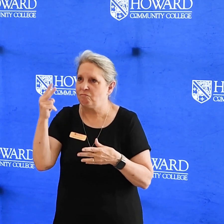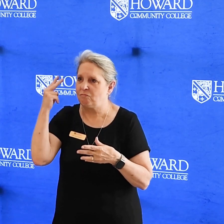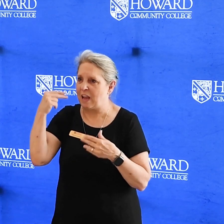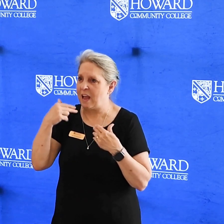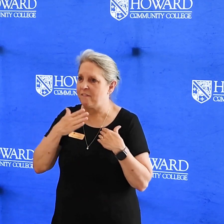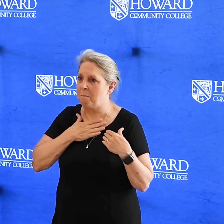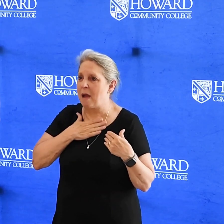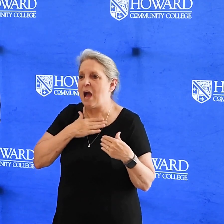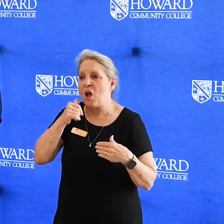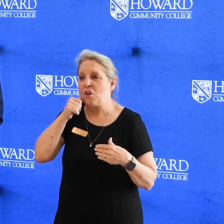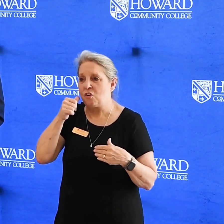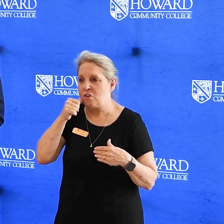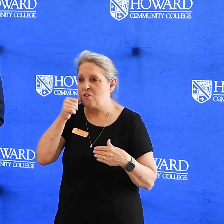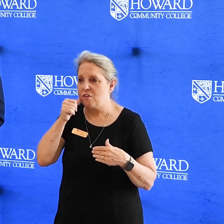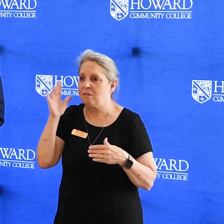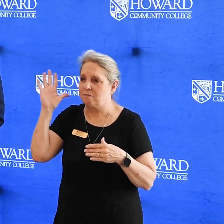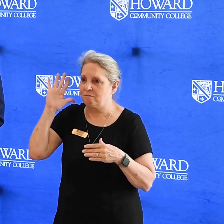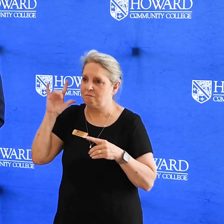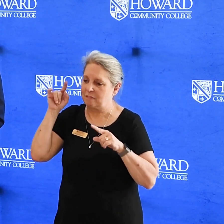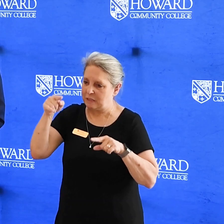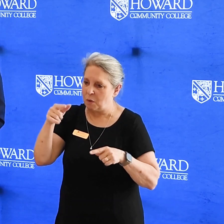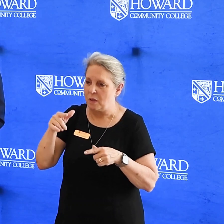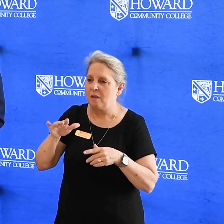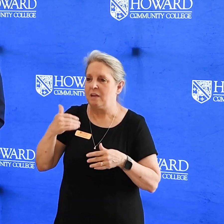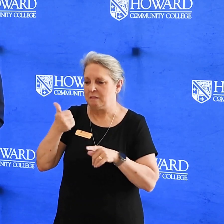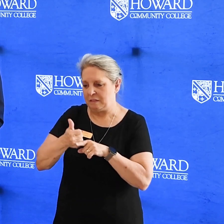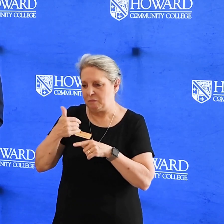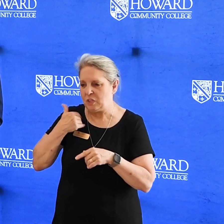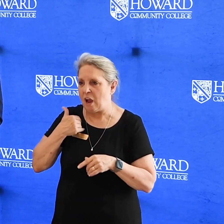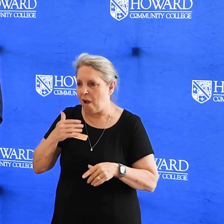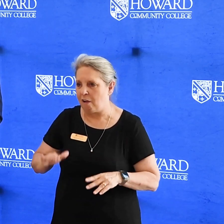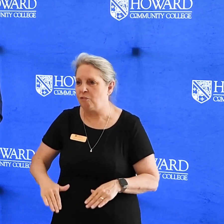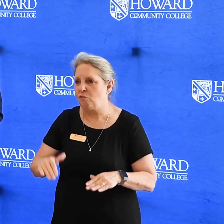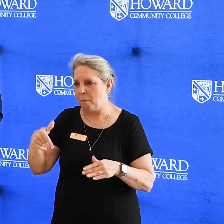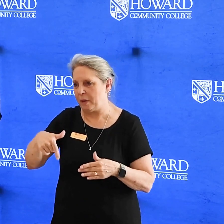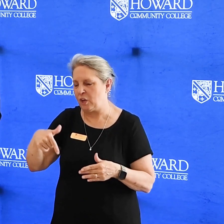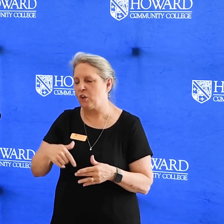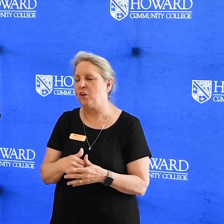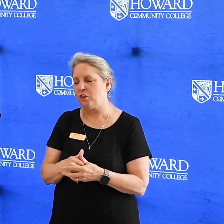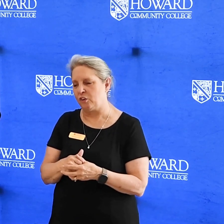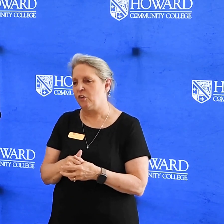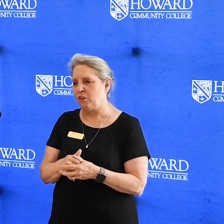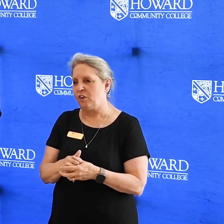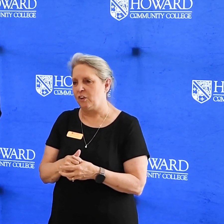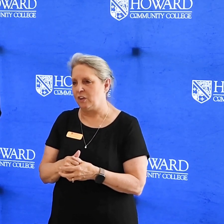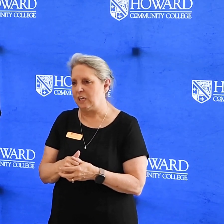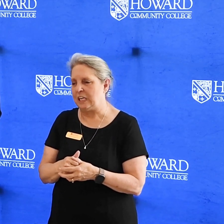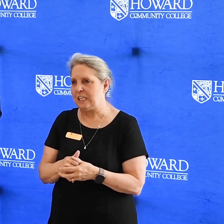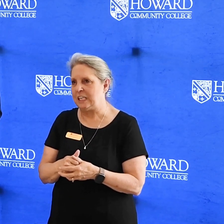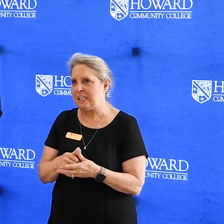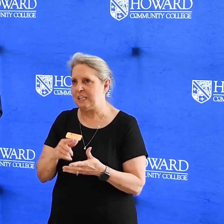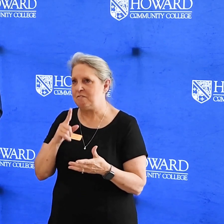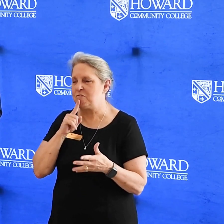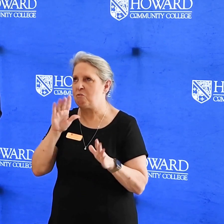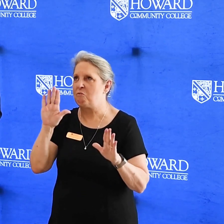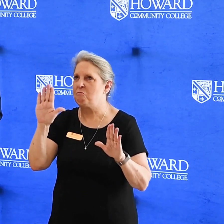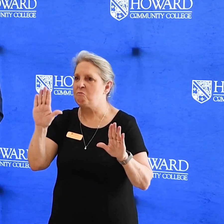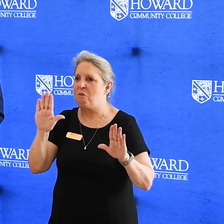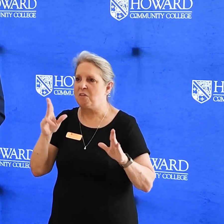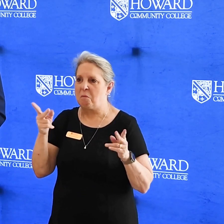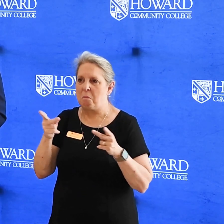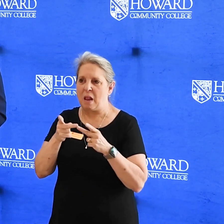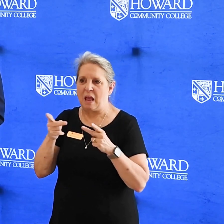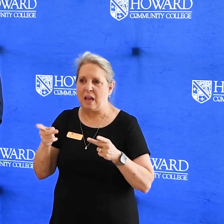having my girls come here when they were very young. It is such a wonderful